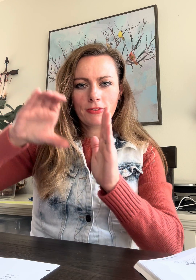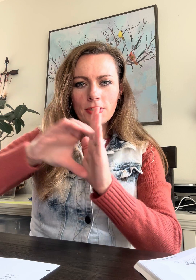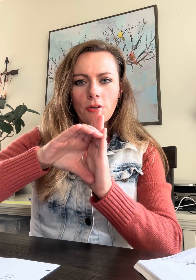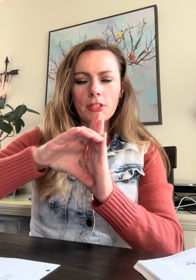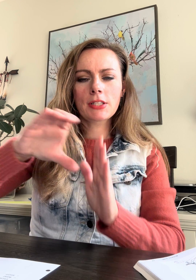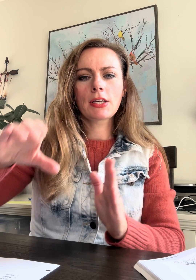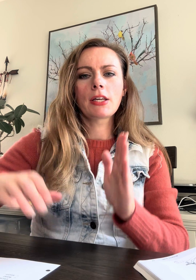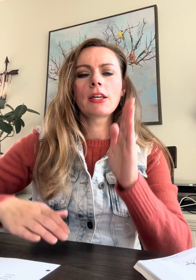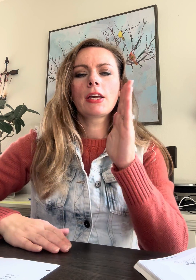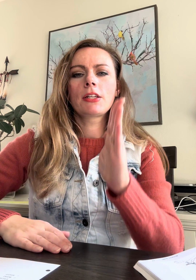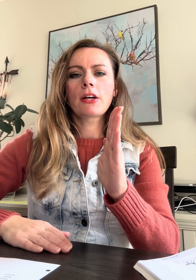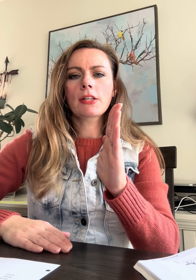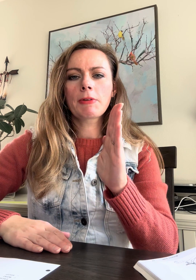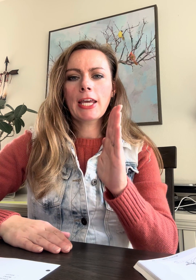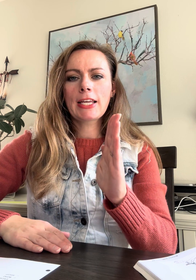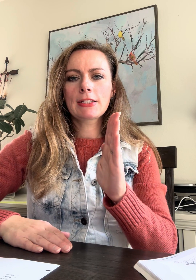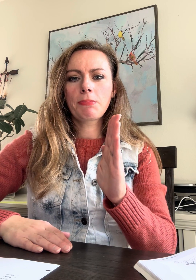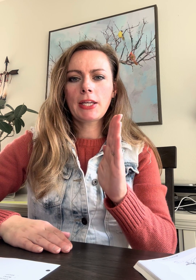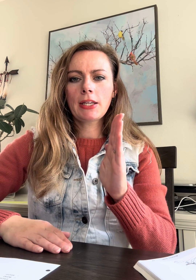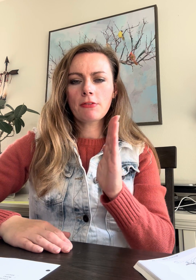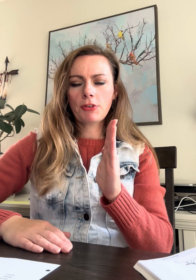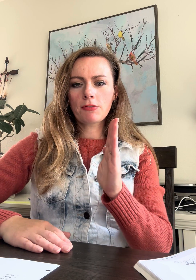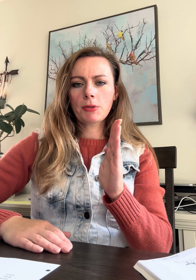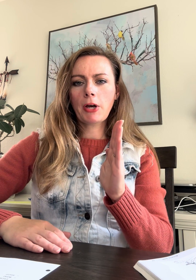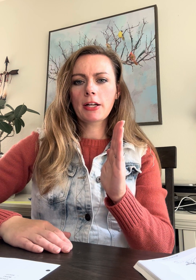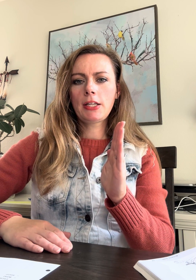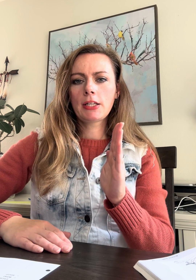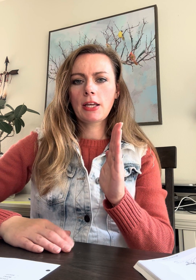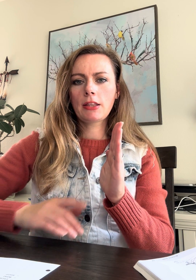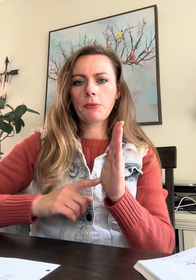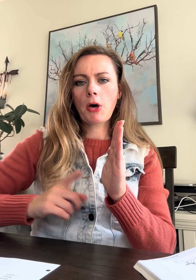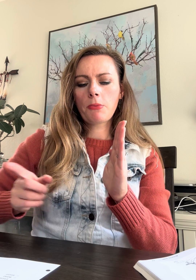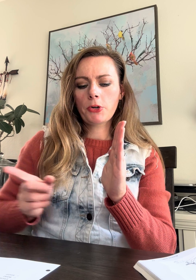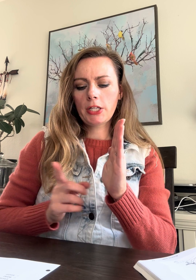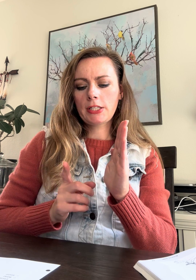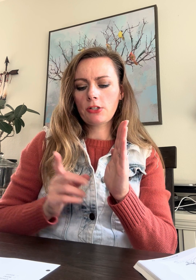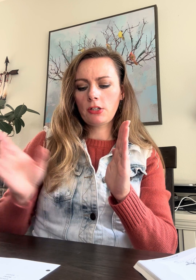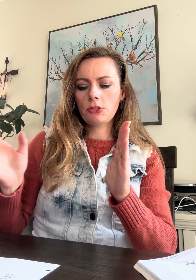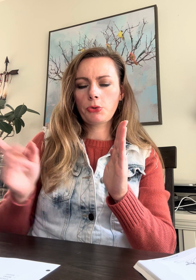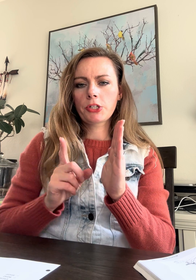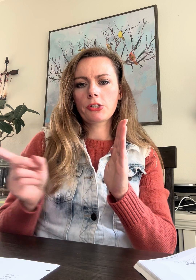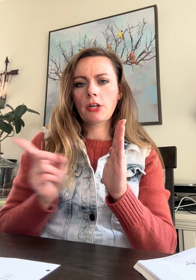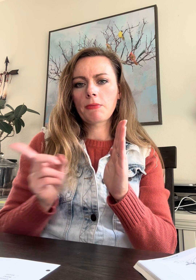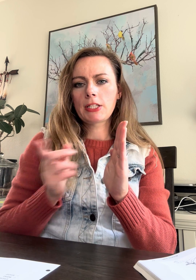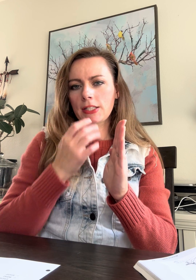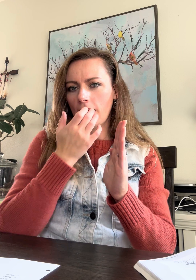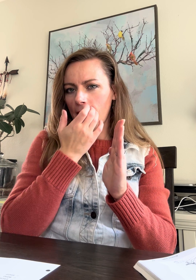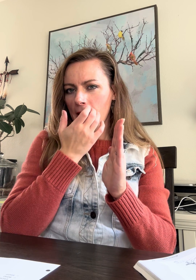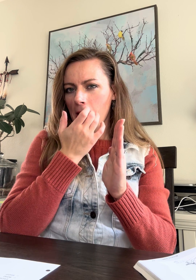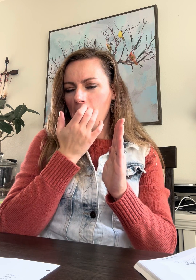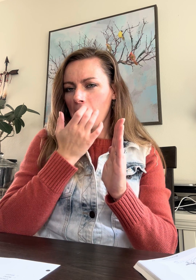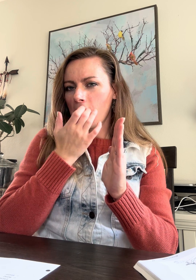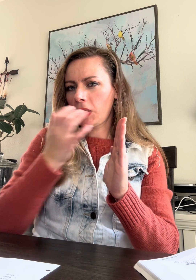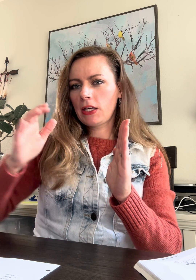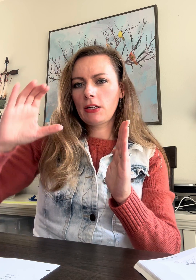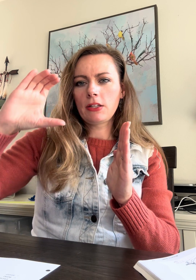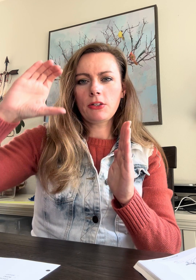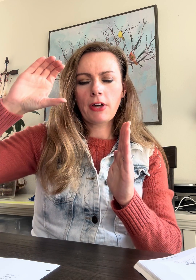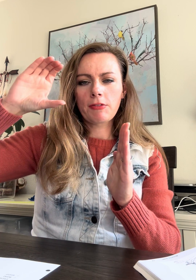So it's the non-dominant hand's a B in front of your body, and the palm orientation is towards your dominant side. And then you have a